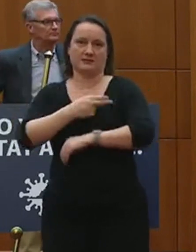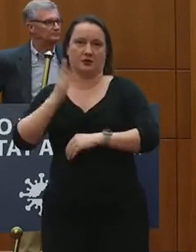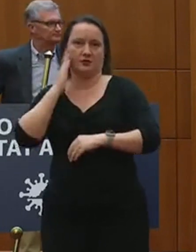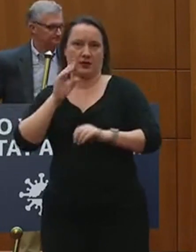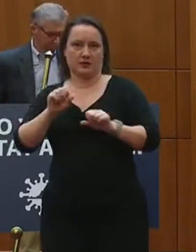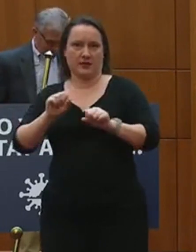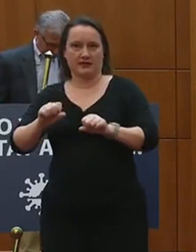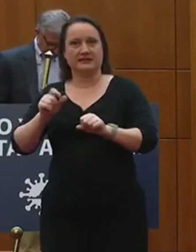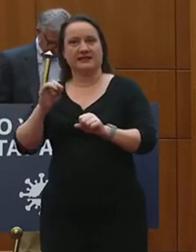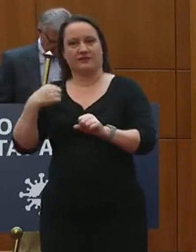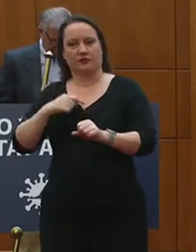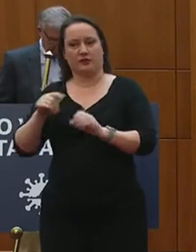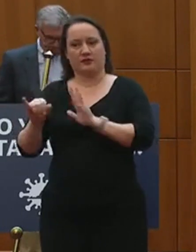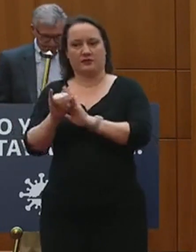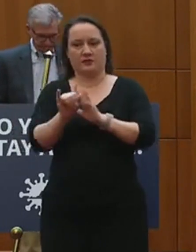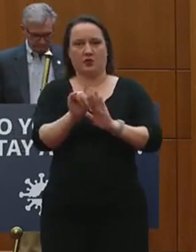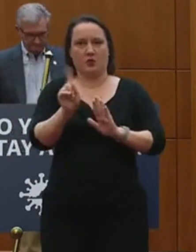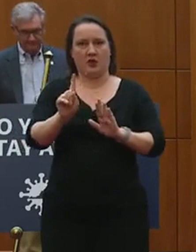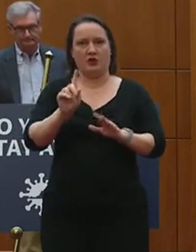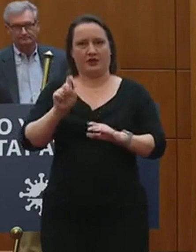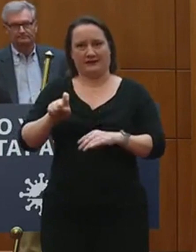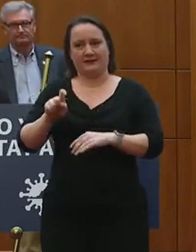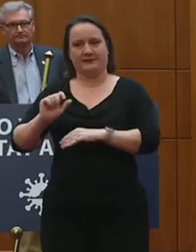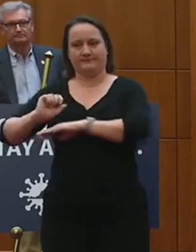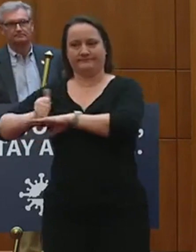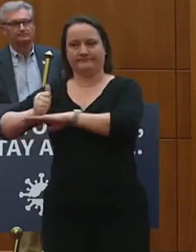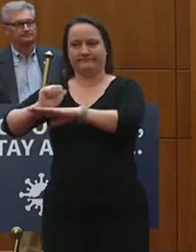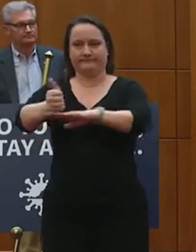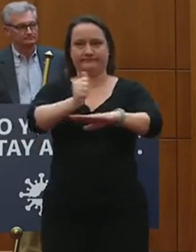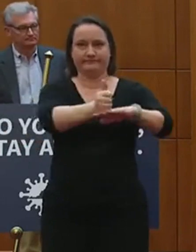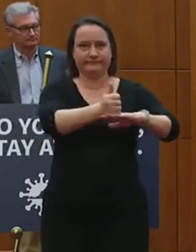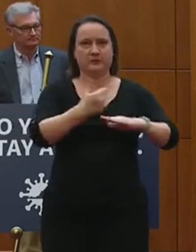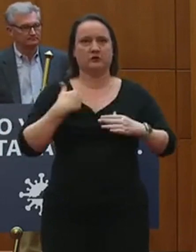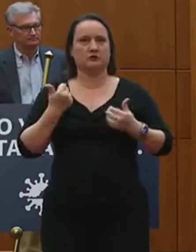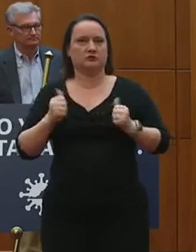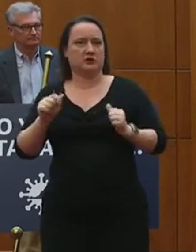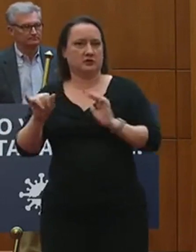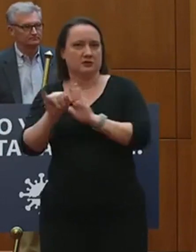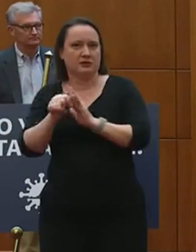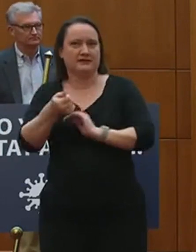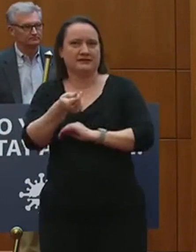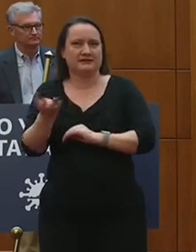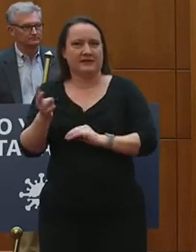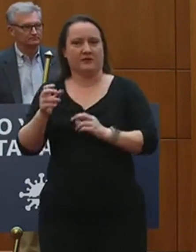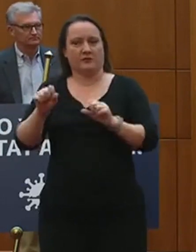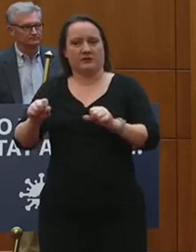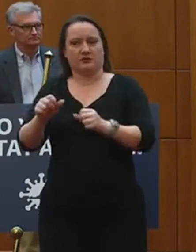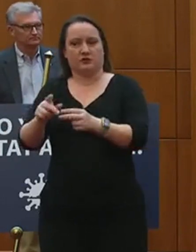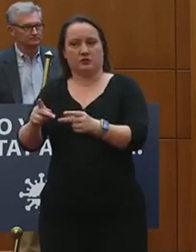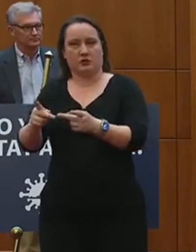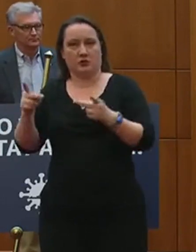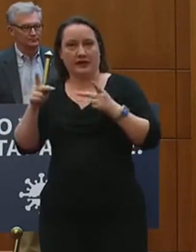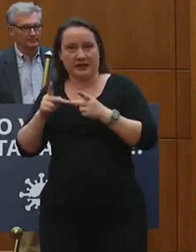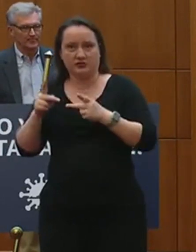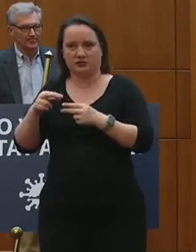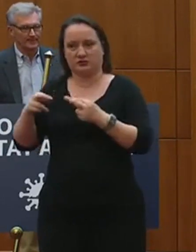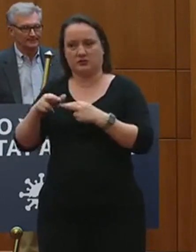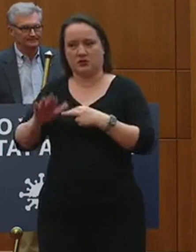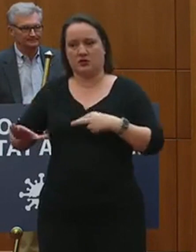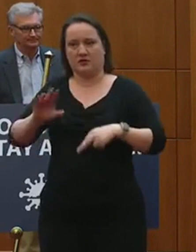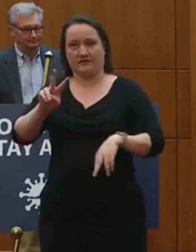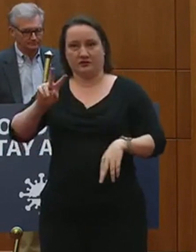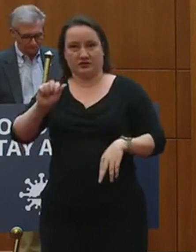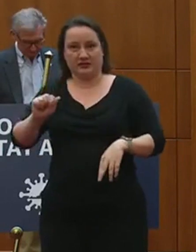for them. We are working to assess several potential locations in regions across Virginia should the